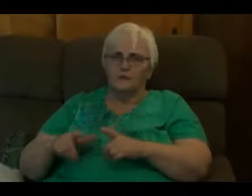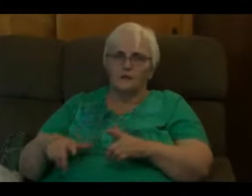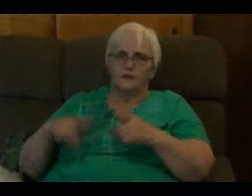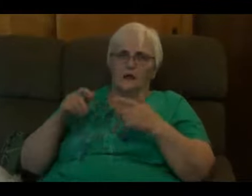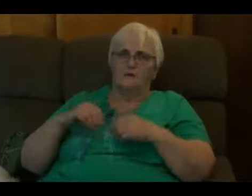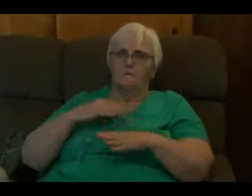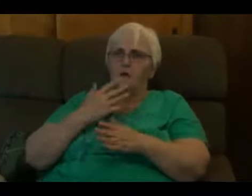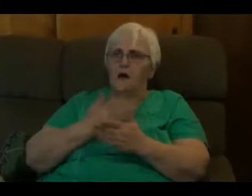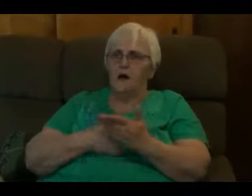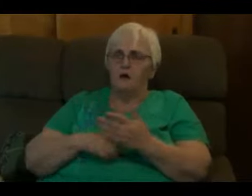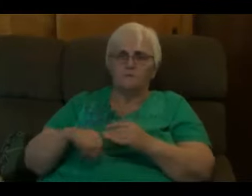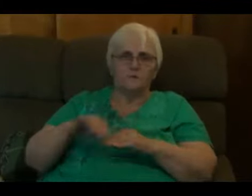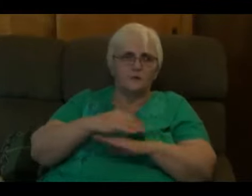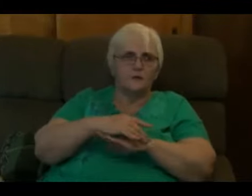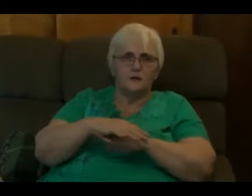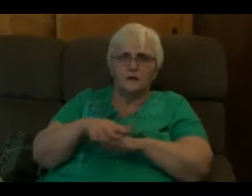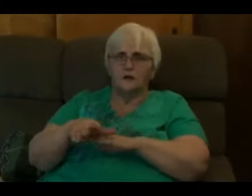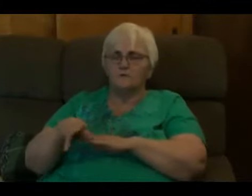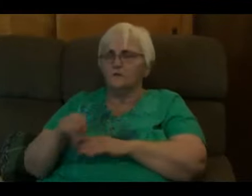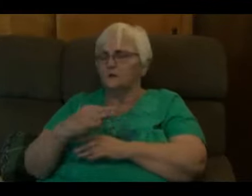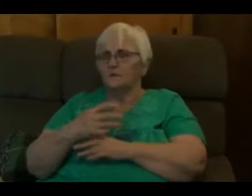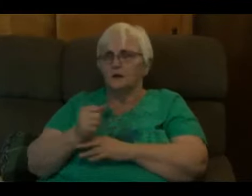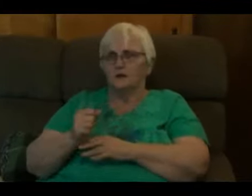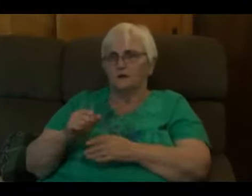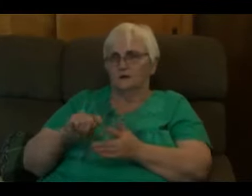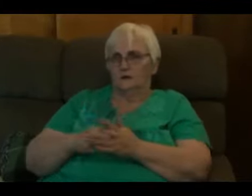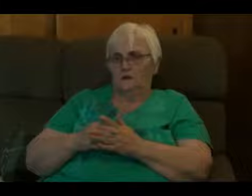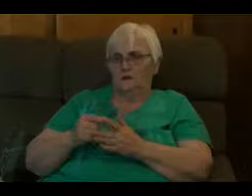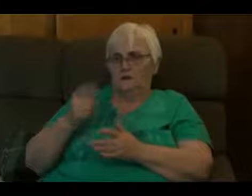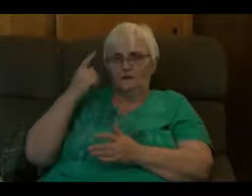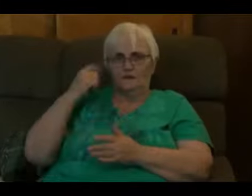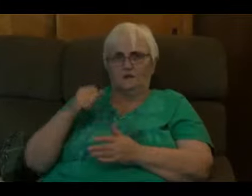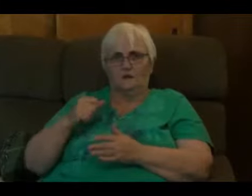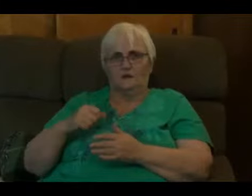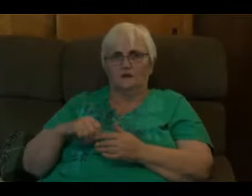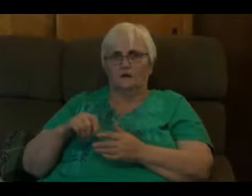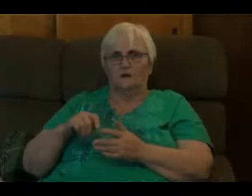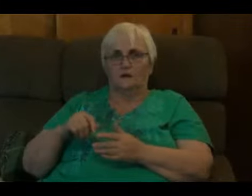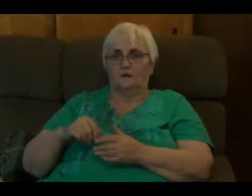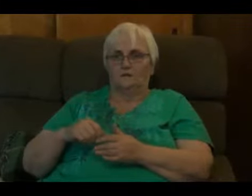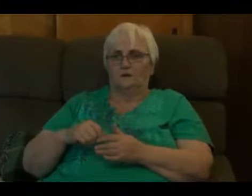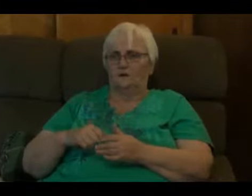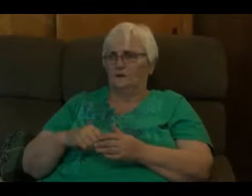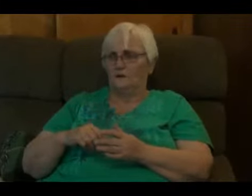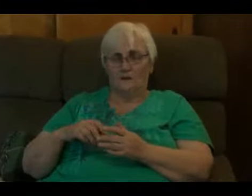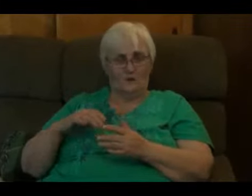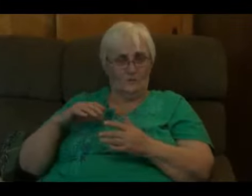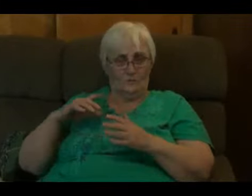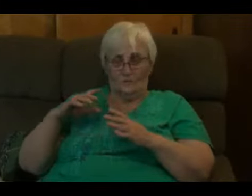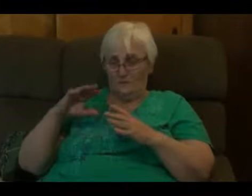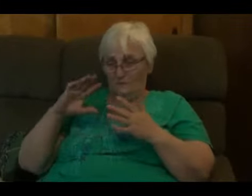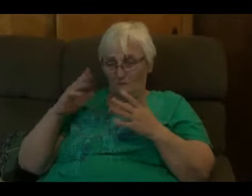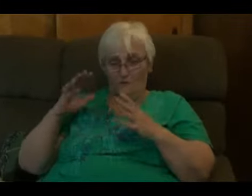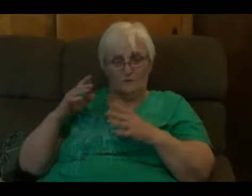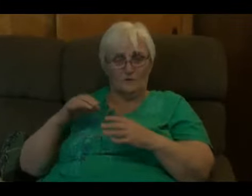powerful influences to make us start to think, try to make us start to think a little foggy about, you know, our Christianity.